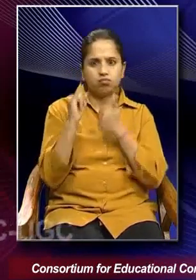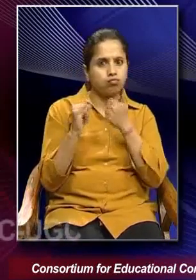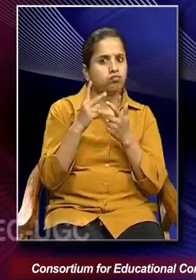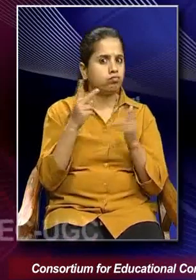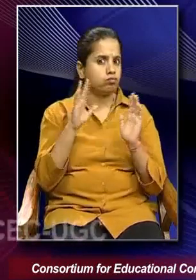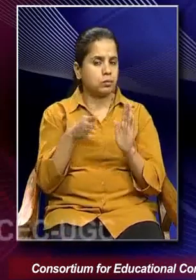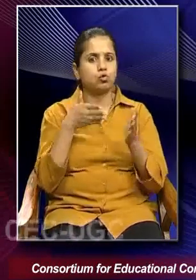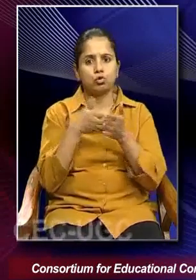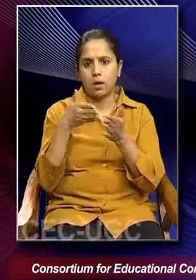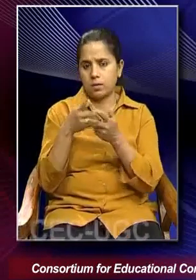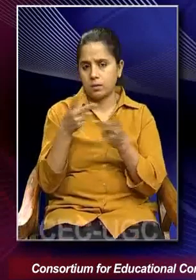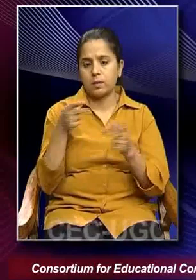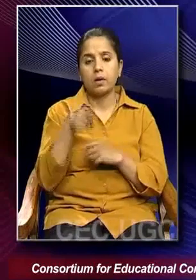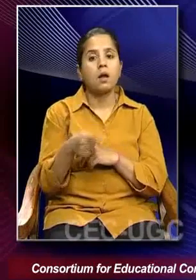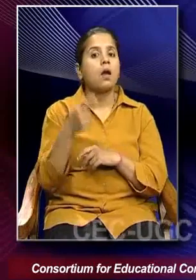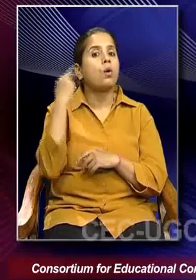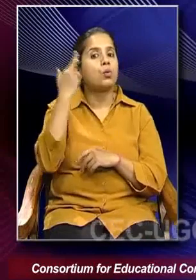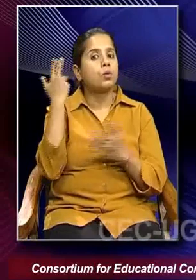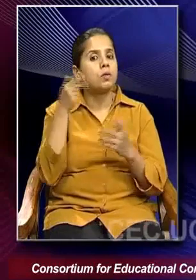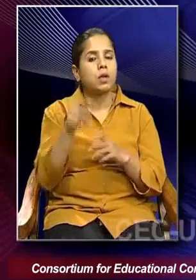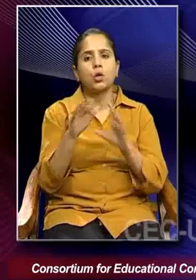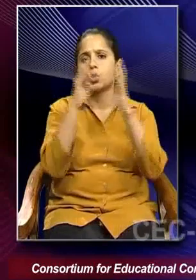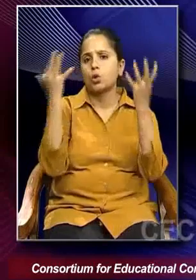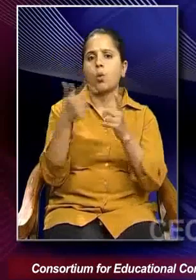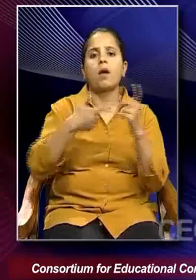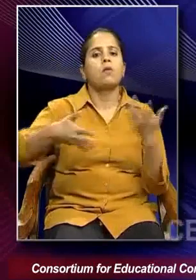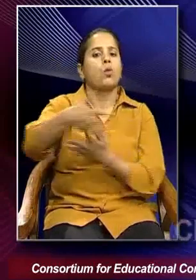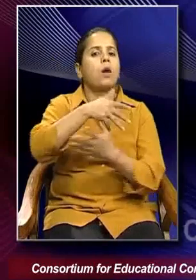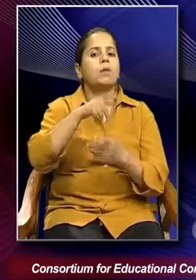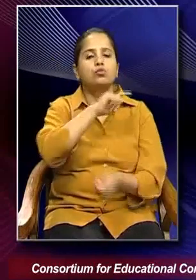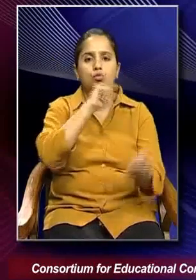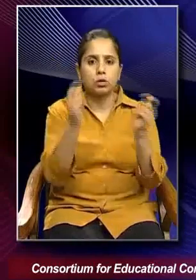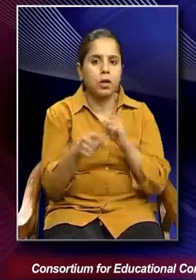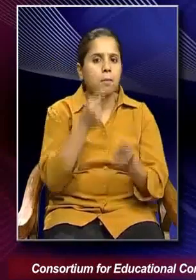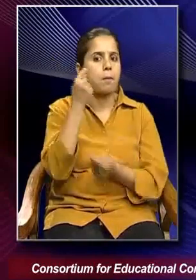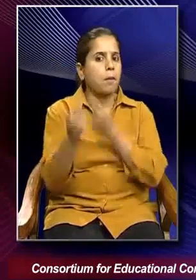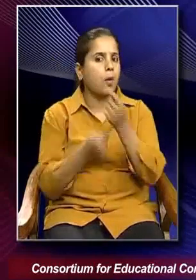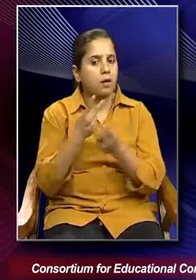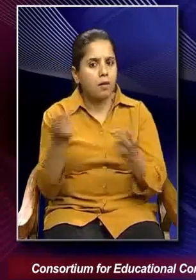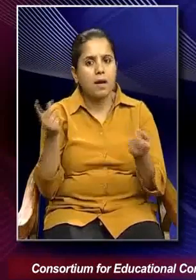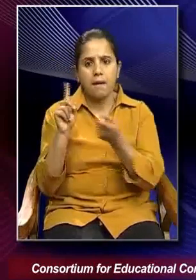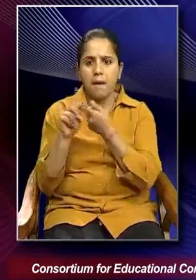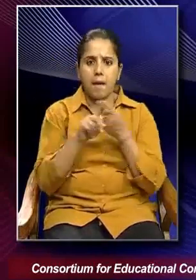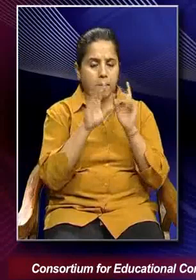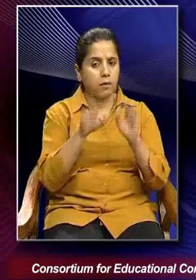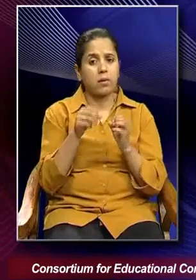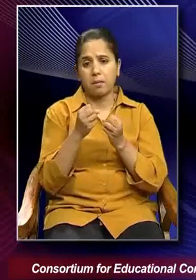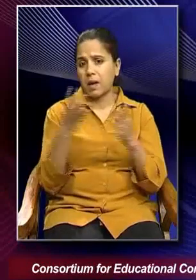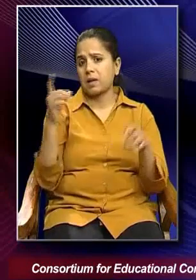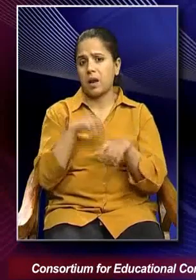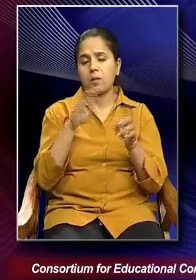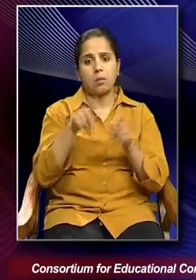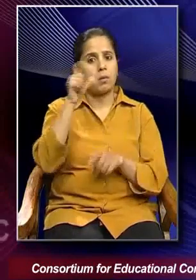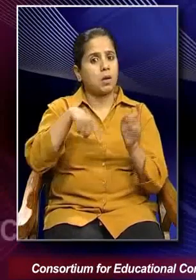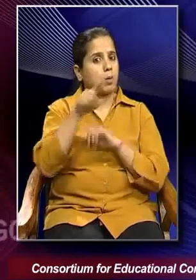challenges, and because of global environmental changes, political turmoil in different parts of the world, many times people